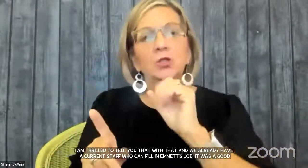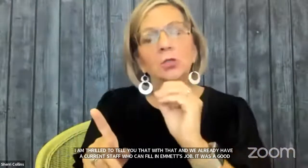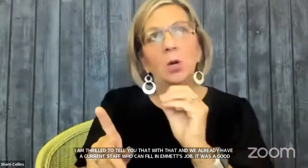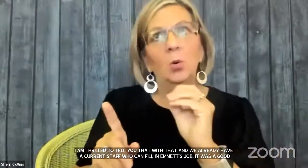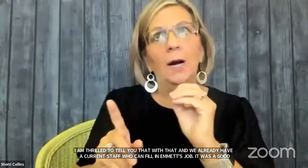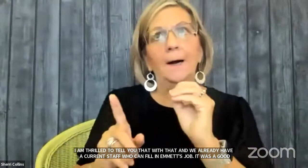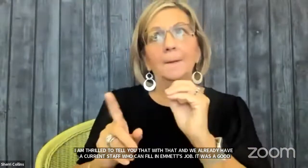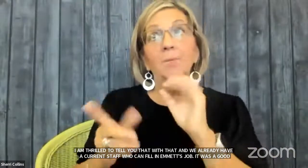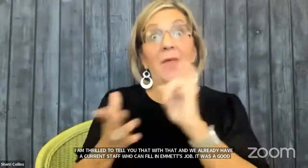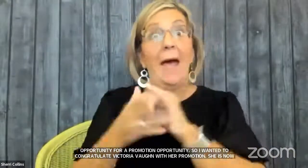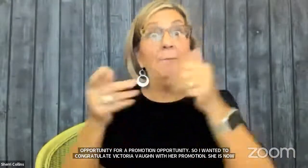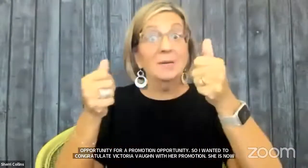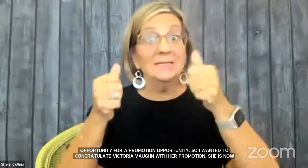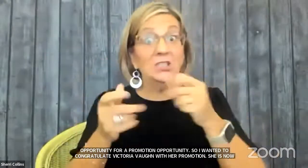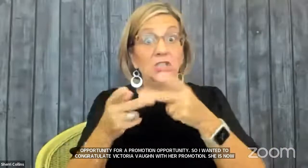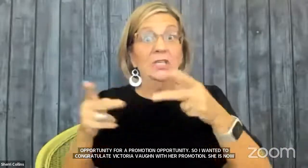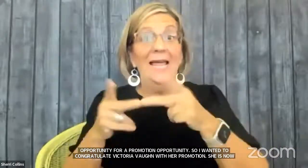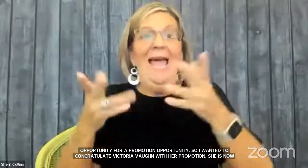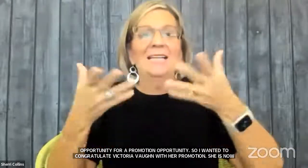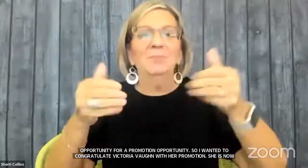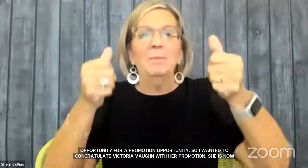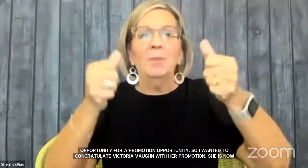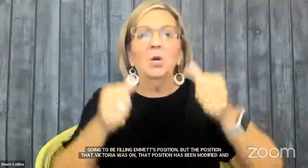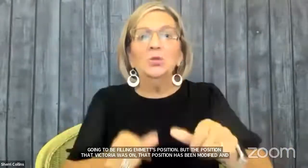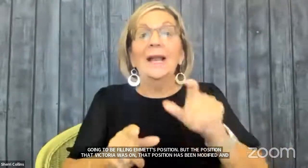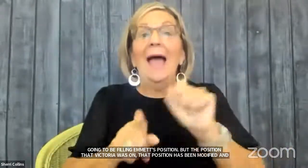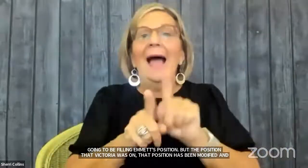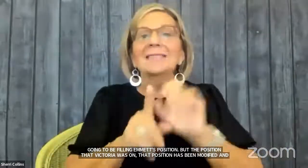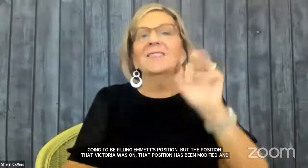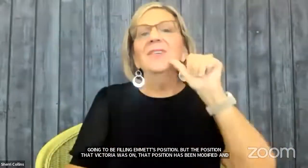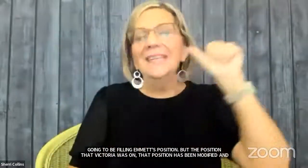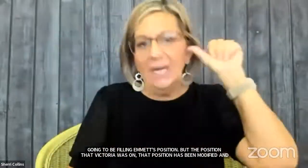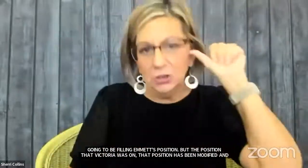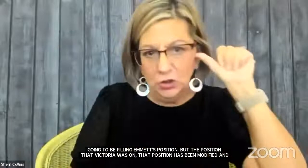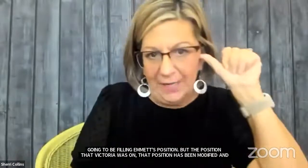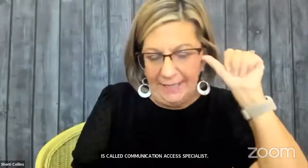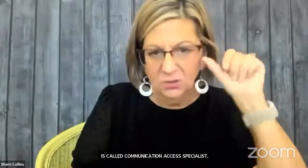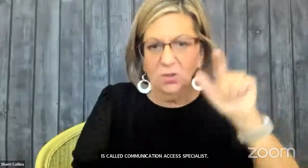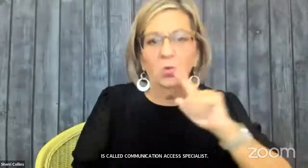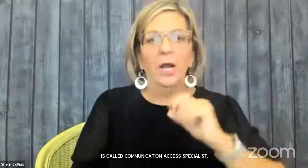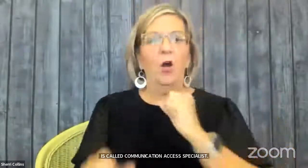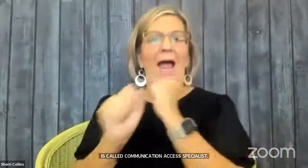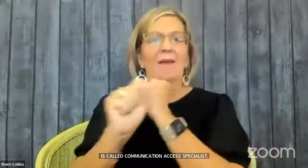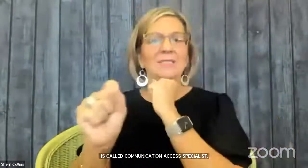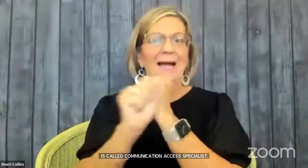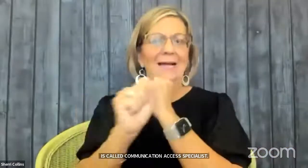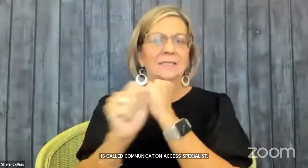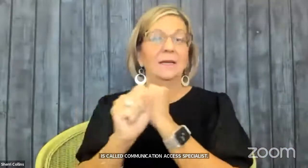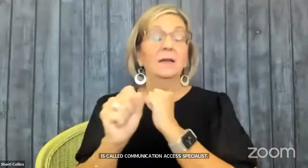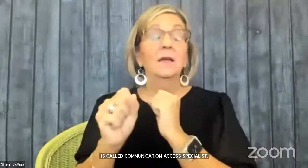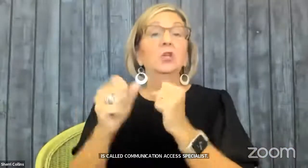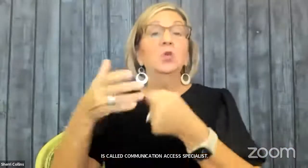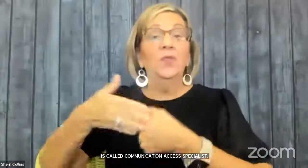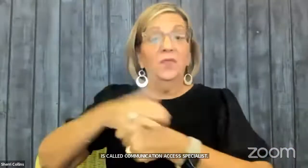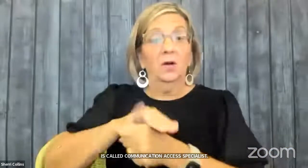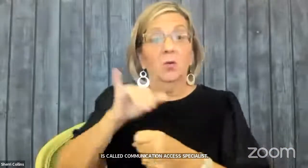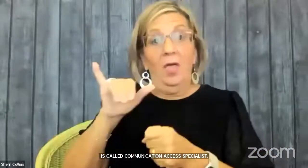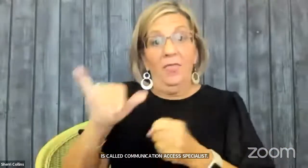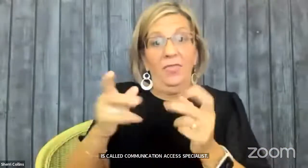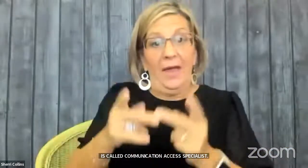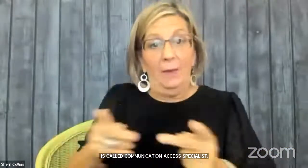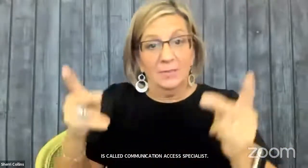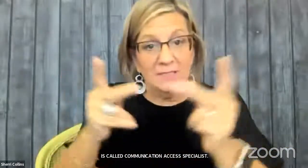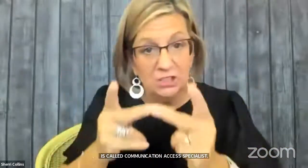itself. So that position has been posted as of yesterday. So we are advertising to